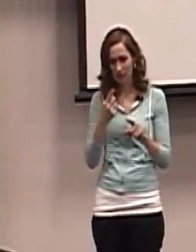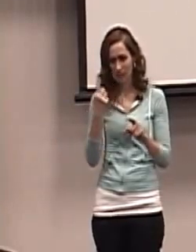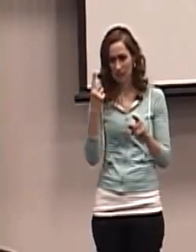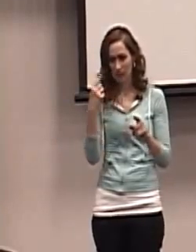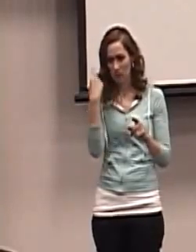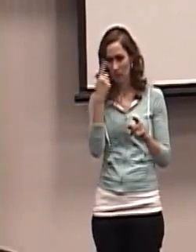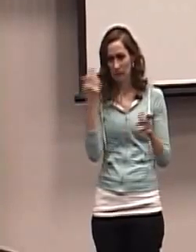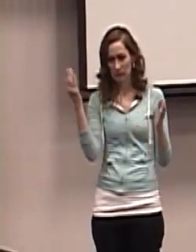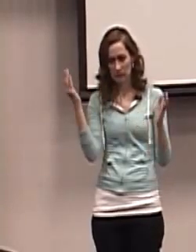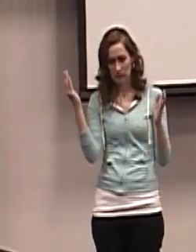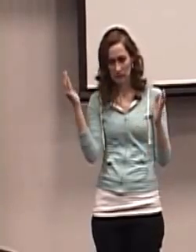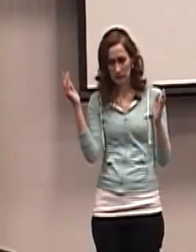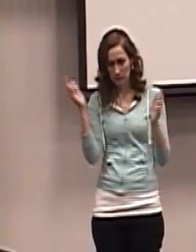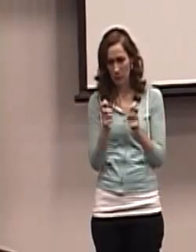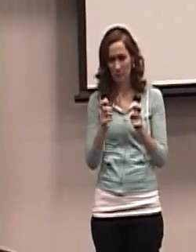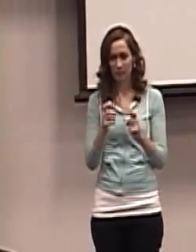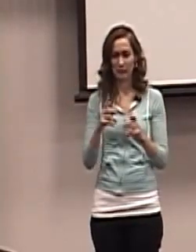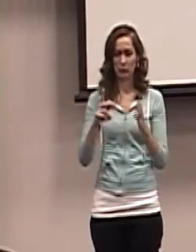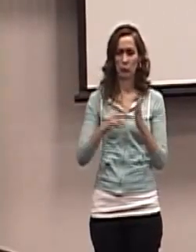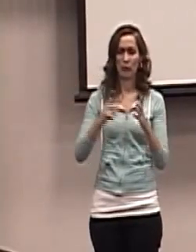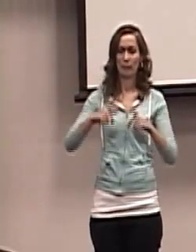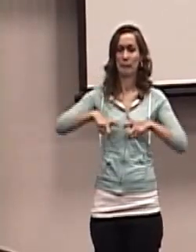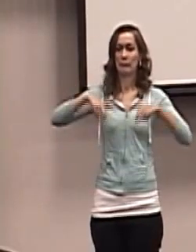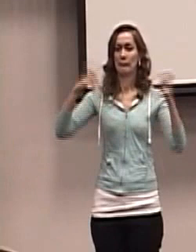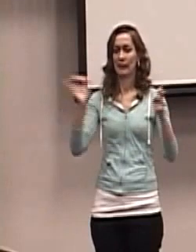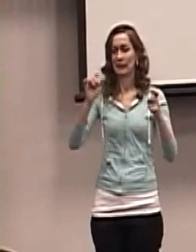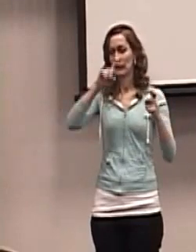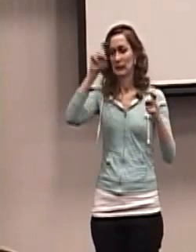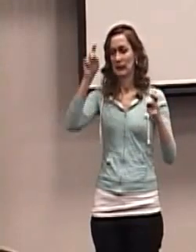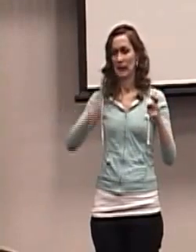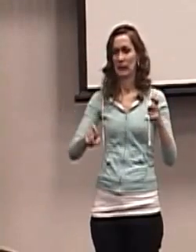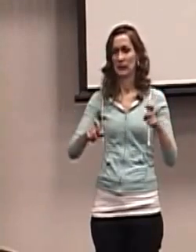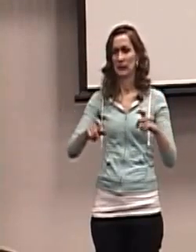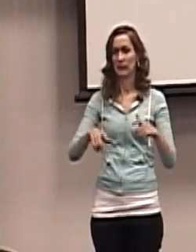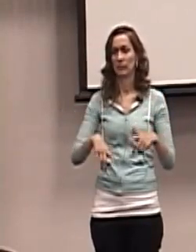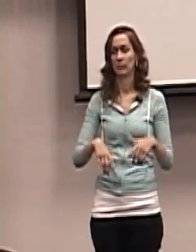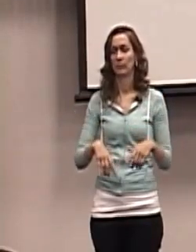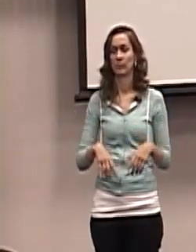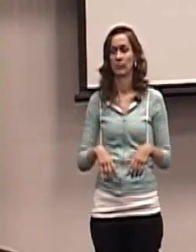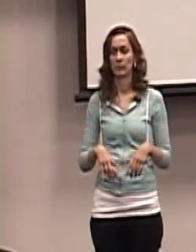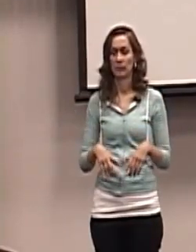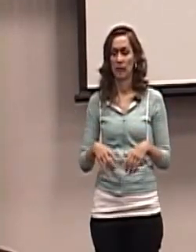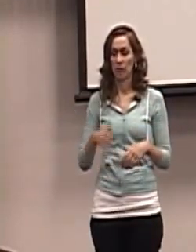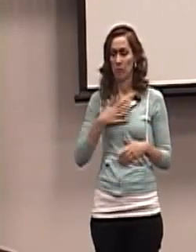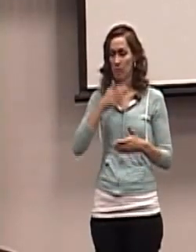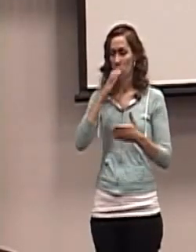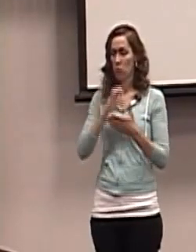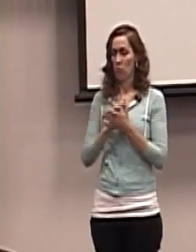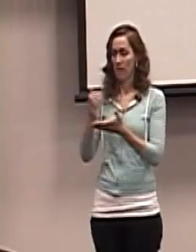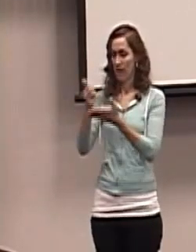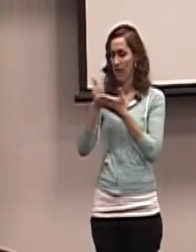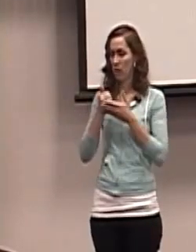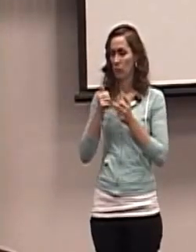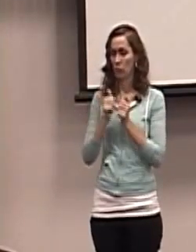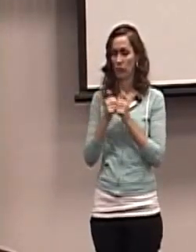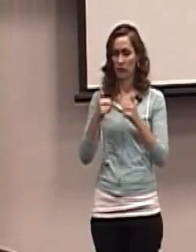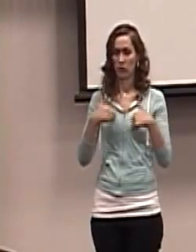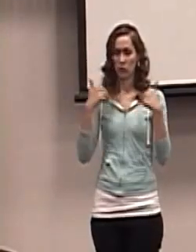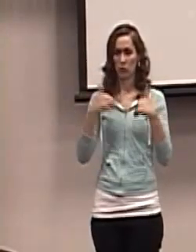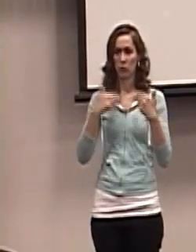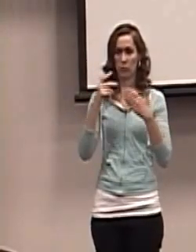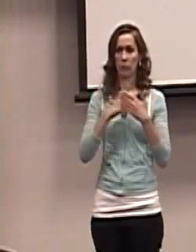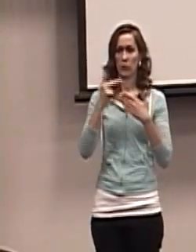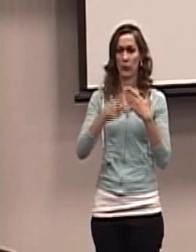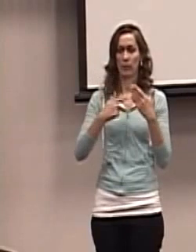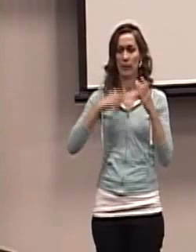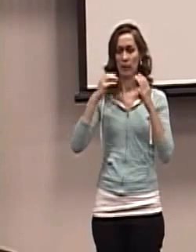Texas, and so the distances are rather large. She helped me with the youth programs. I said I taught the youth for about 11 years in a